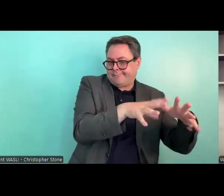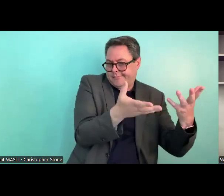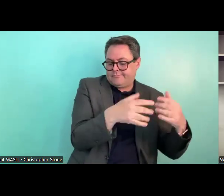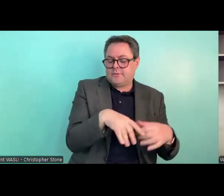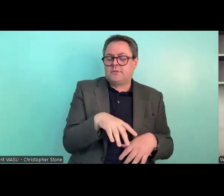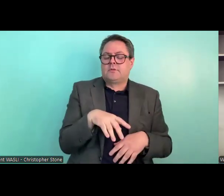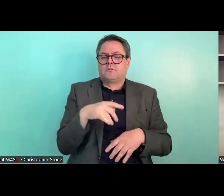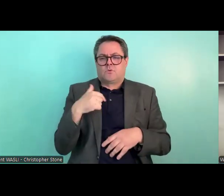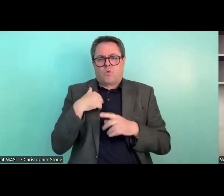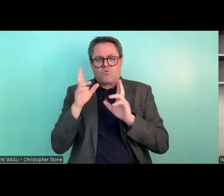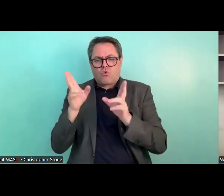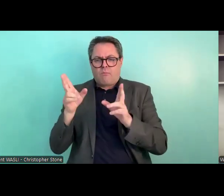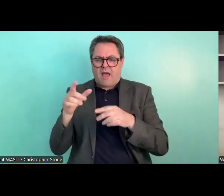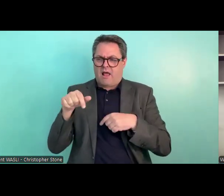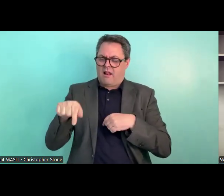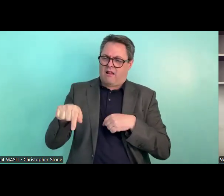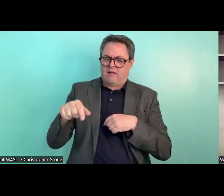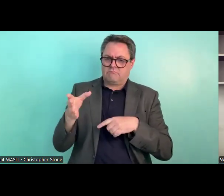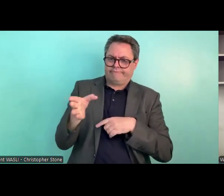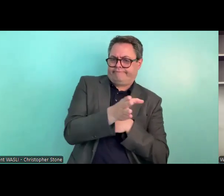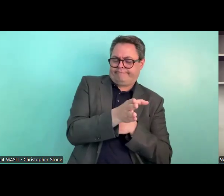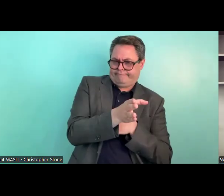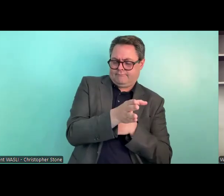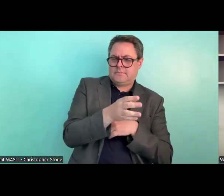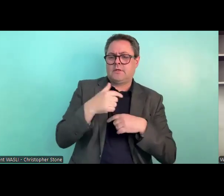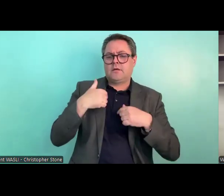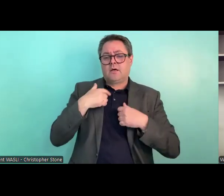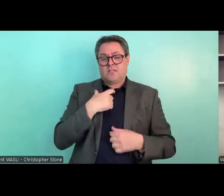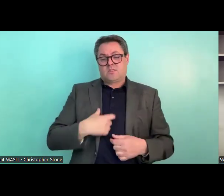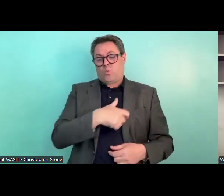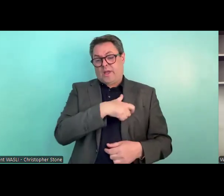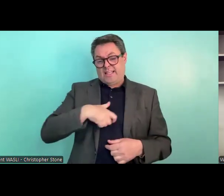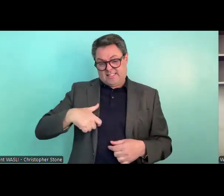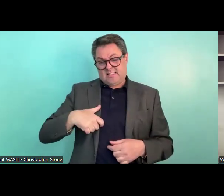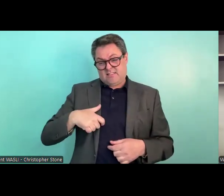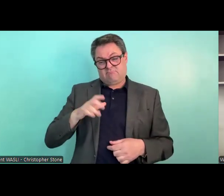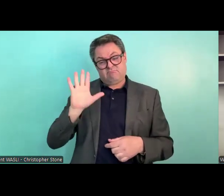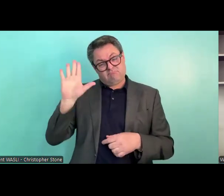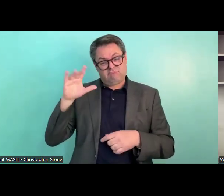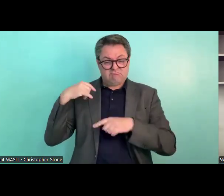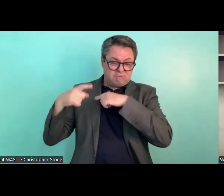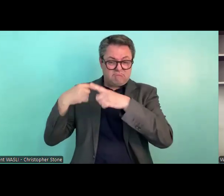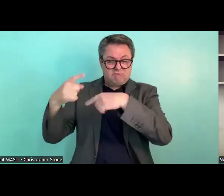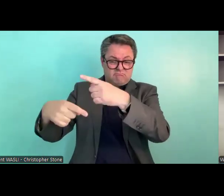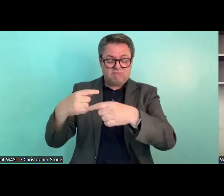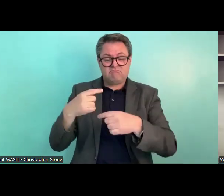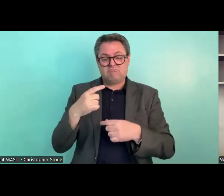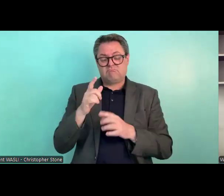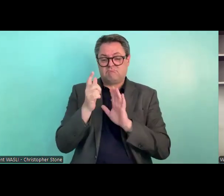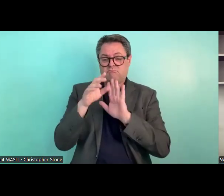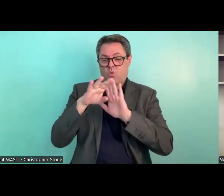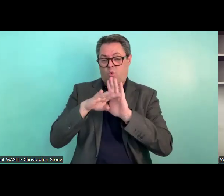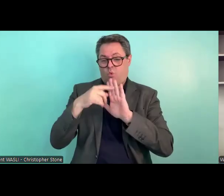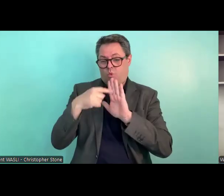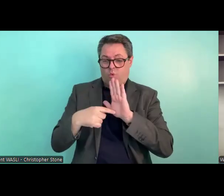four yearly conference. It's usually in June or July, but this year it will be later in